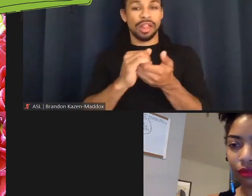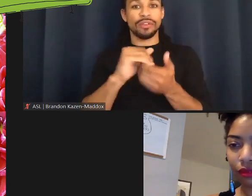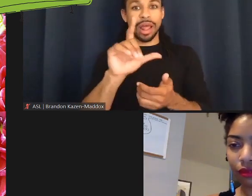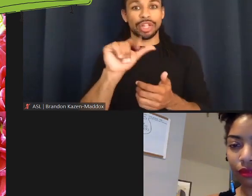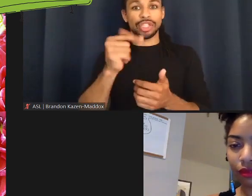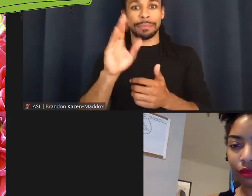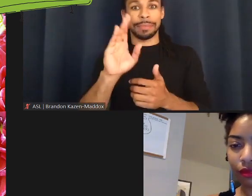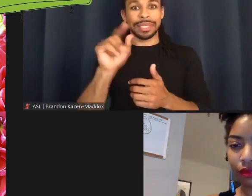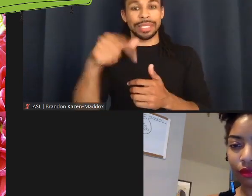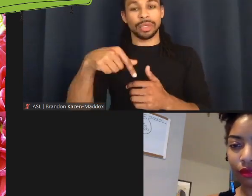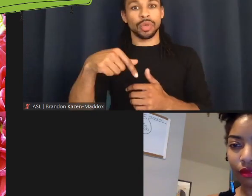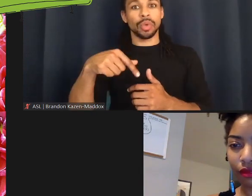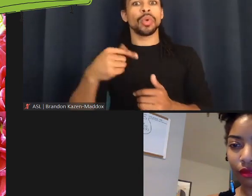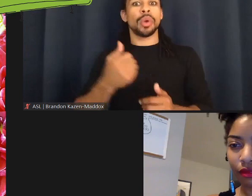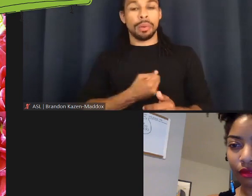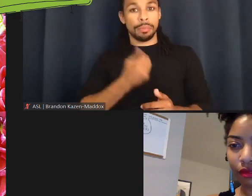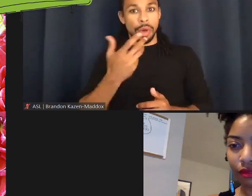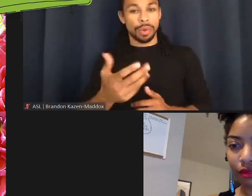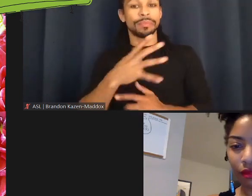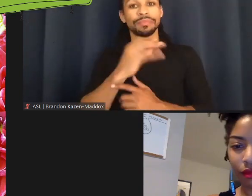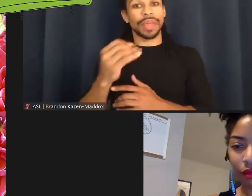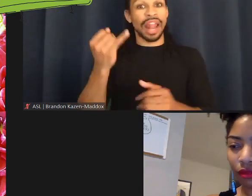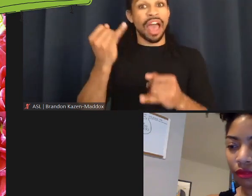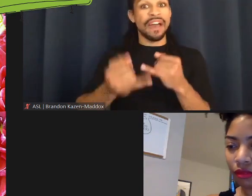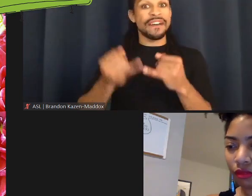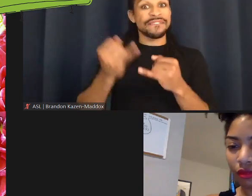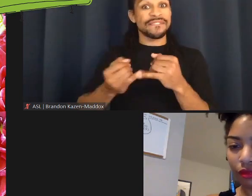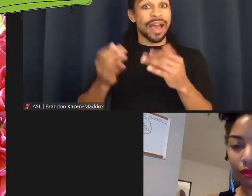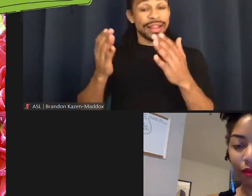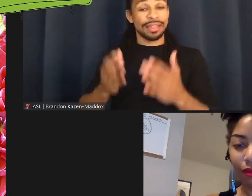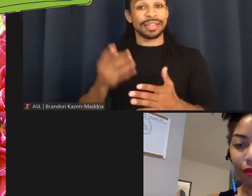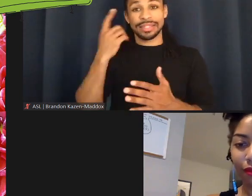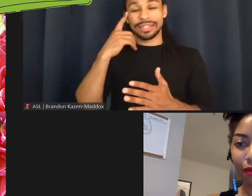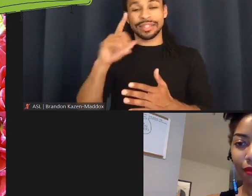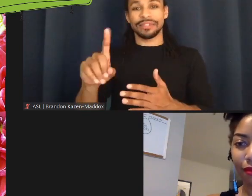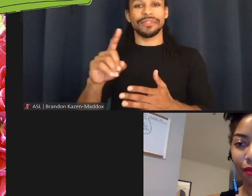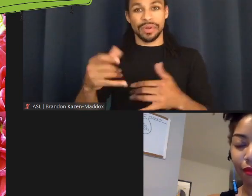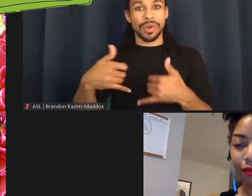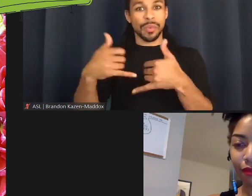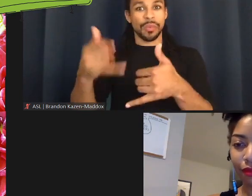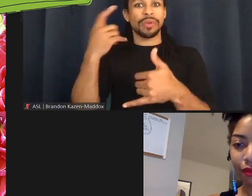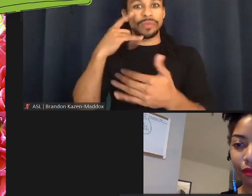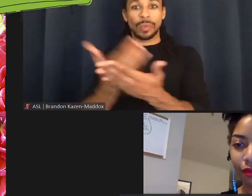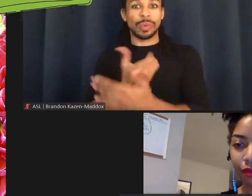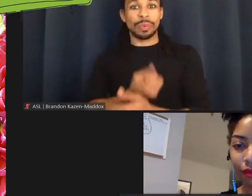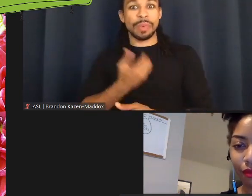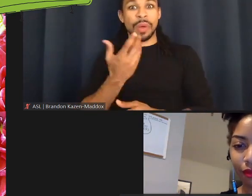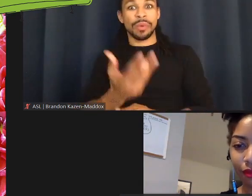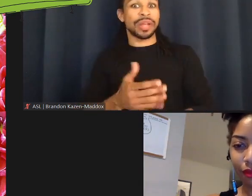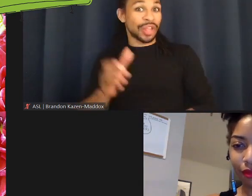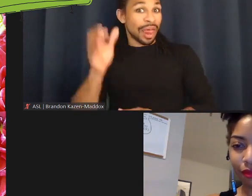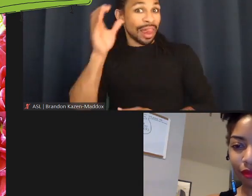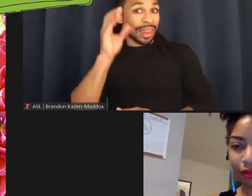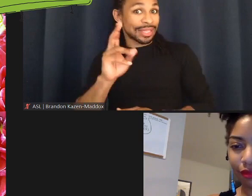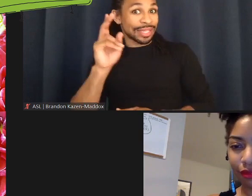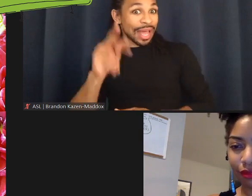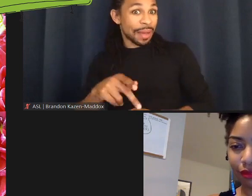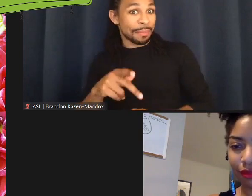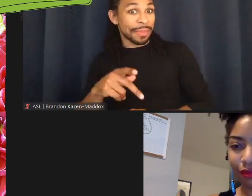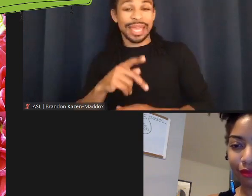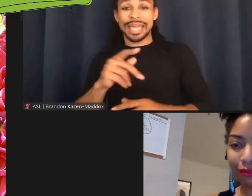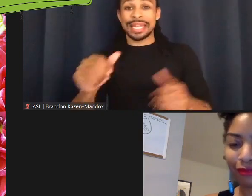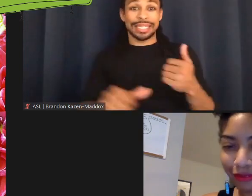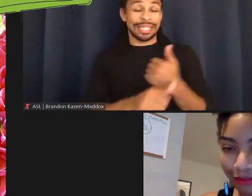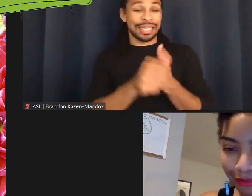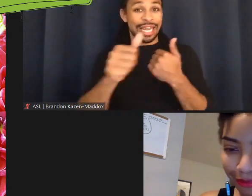2017 Frontier Poetry Award for New Poets. Listen up, dangerous inclusion